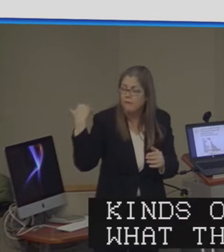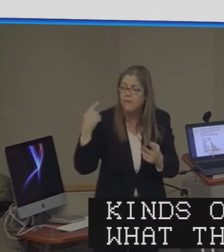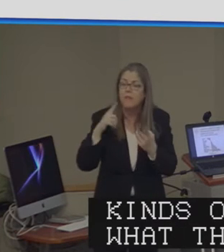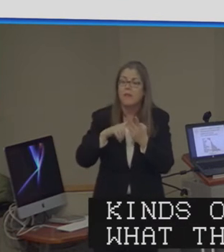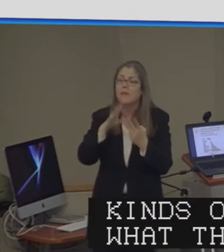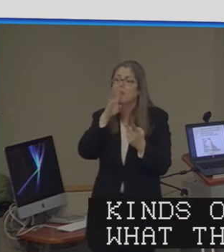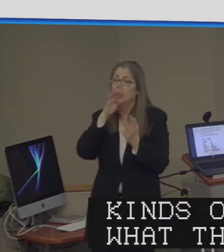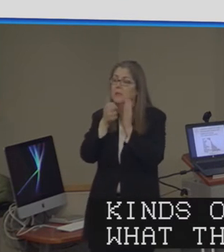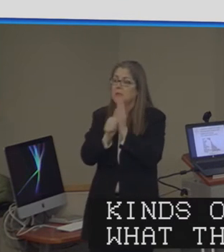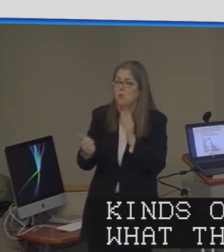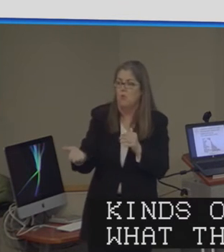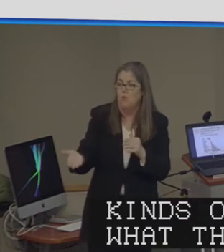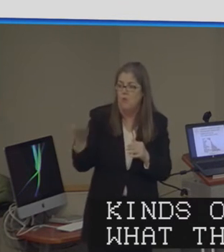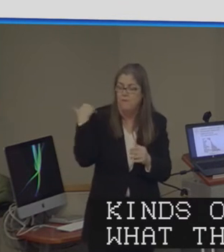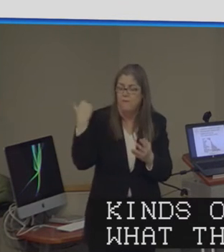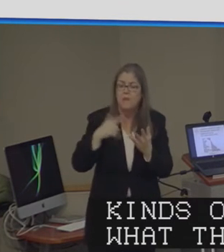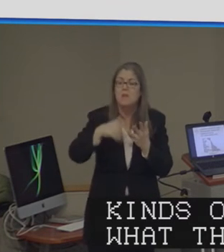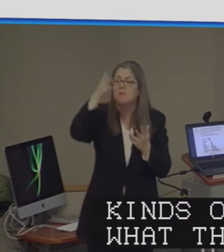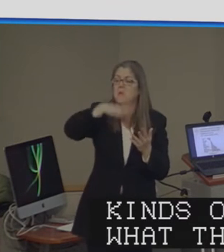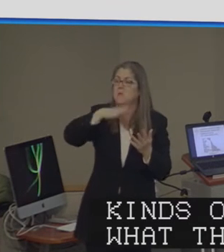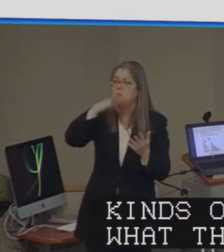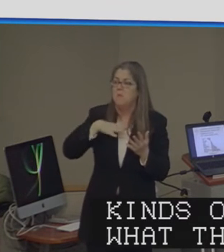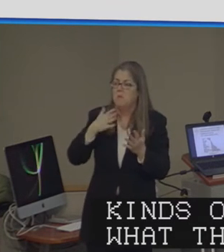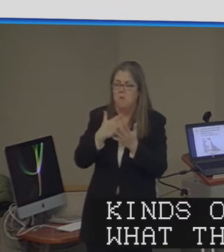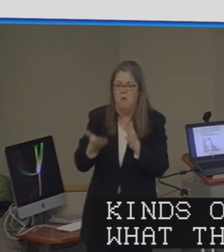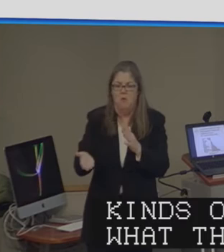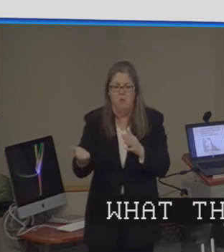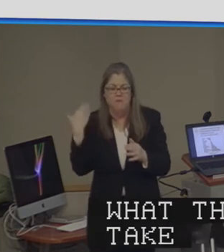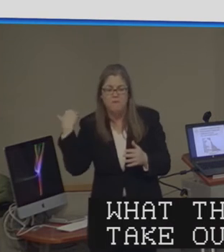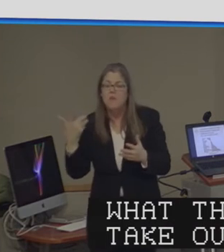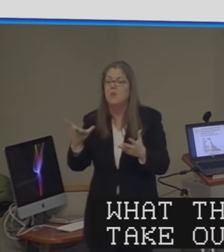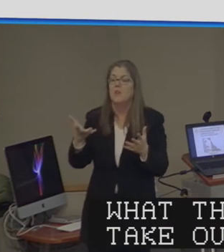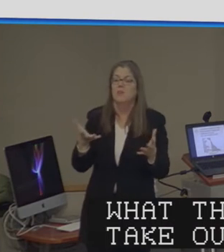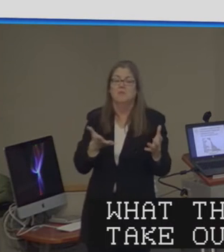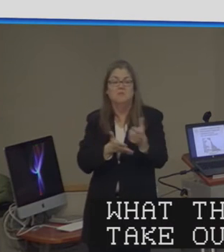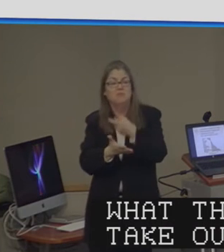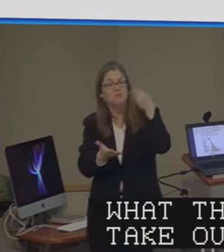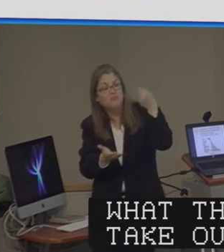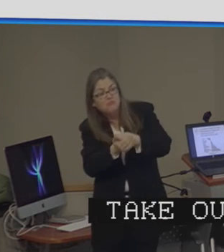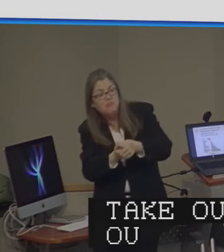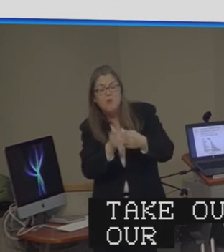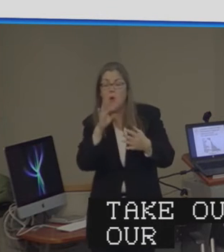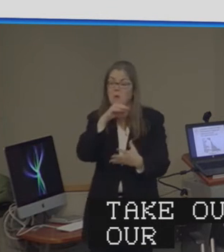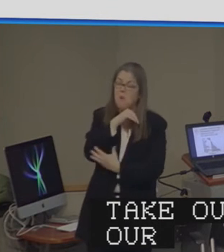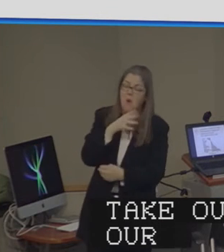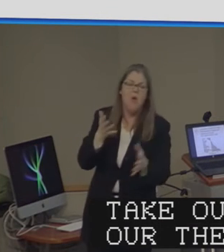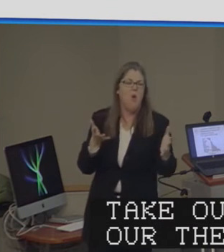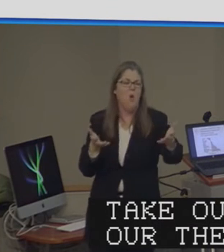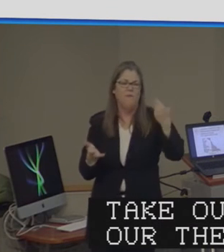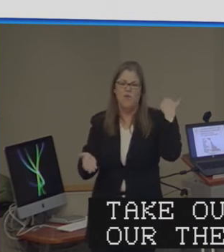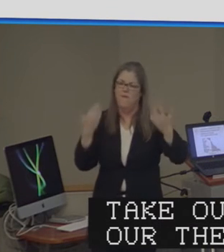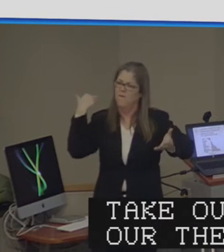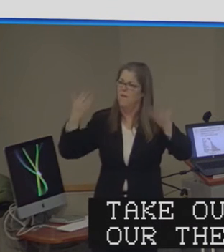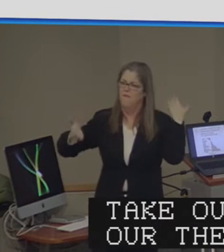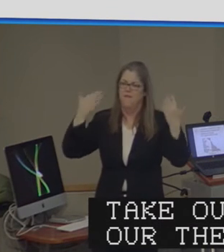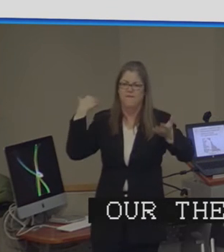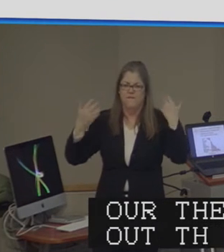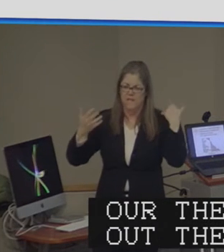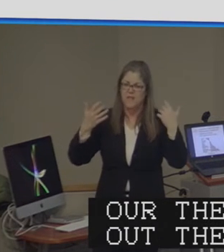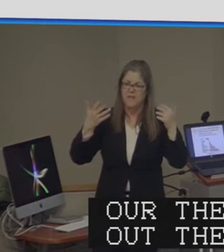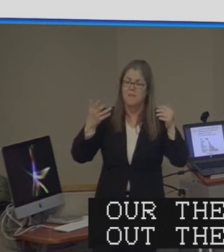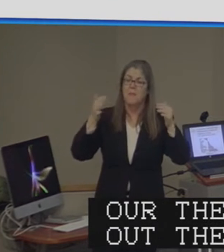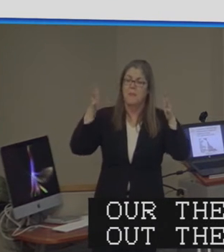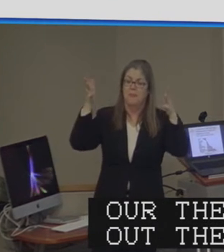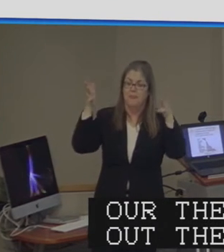verbal skills, take out their gender, take out how much money their families were making, take out a variety of